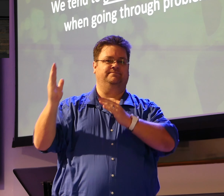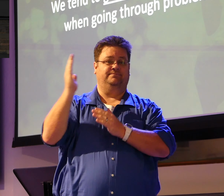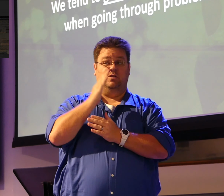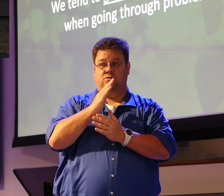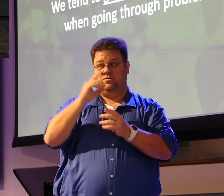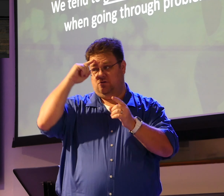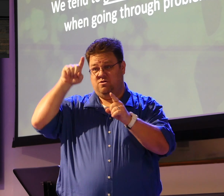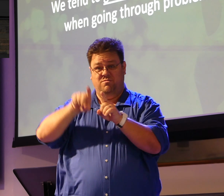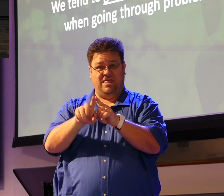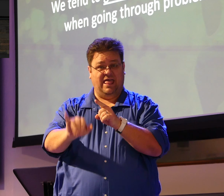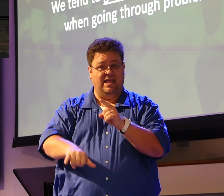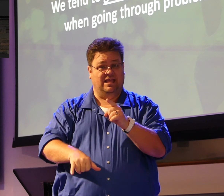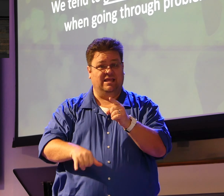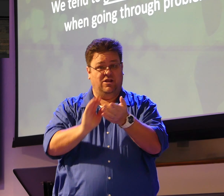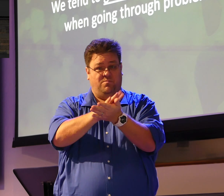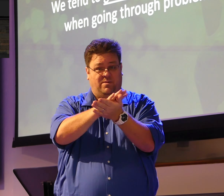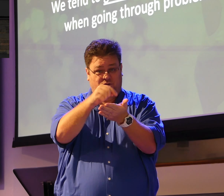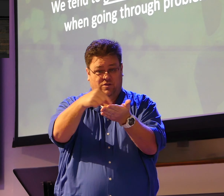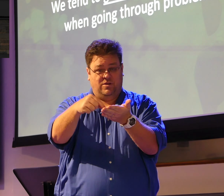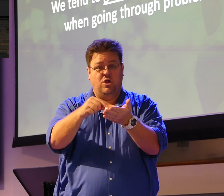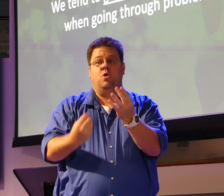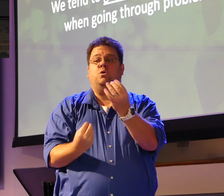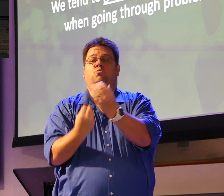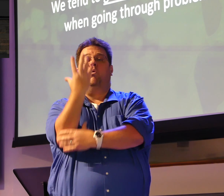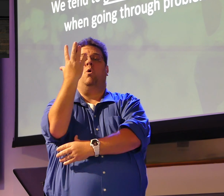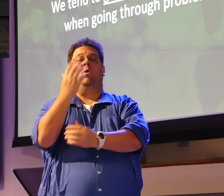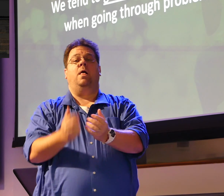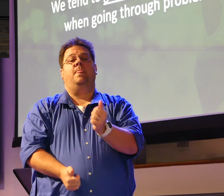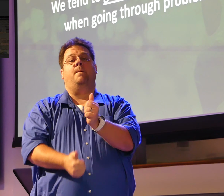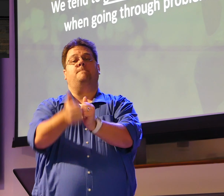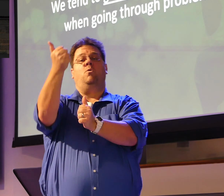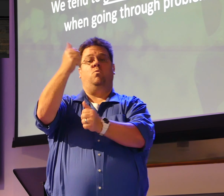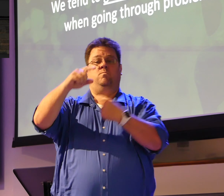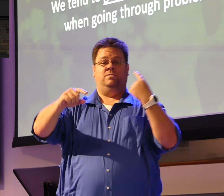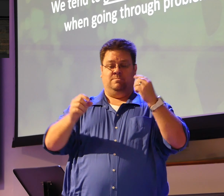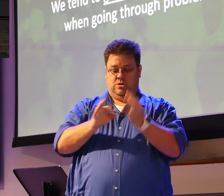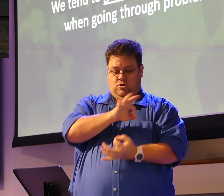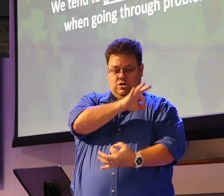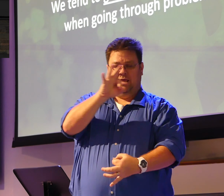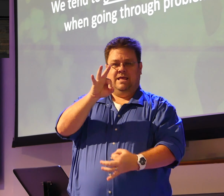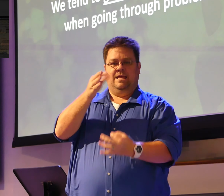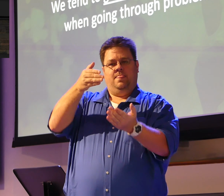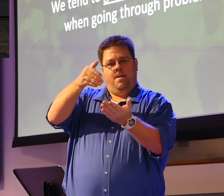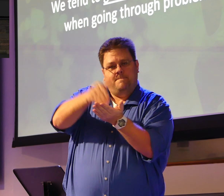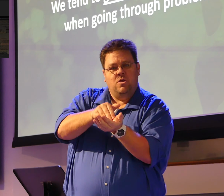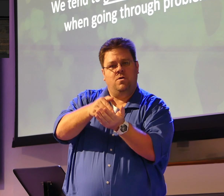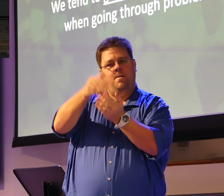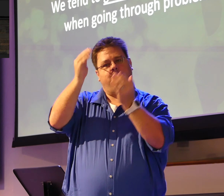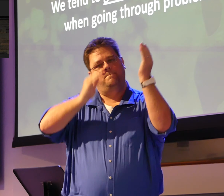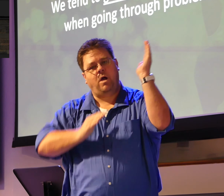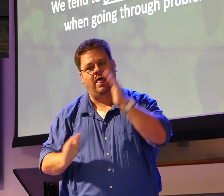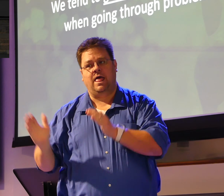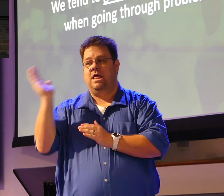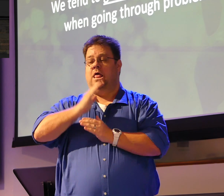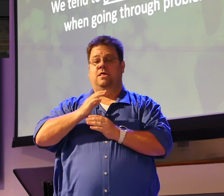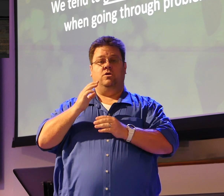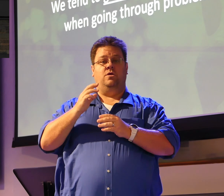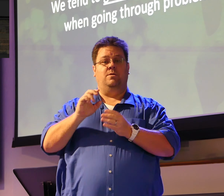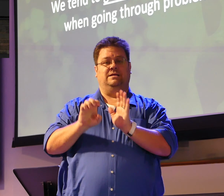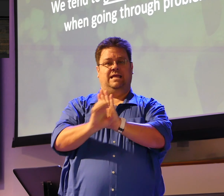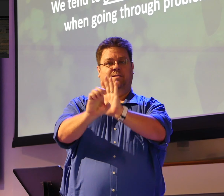would you all agree with that it's in your handout we tend to grow the most spiritually when we go through problems we do don't we in fact